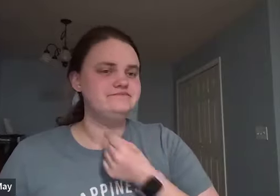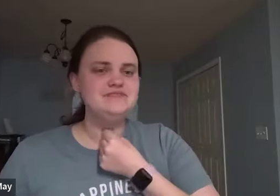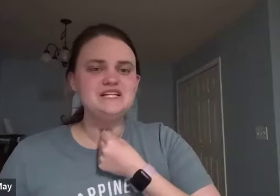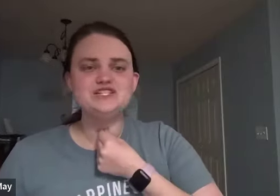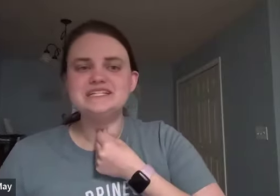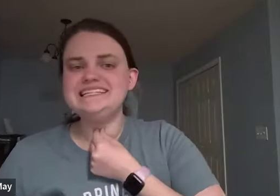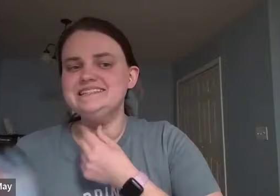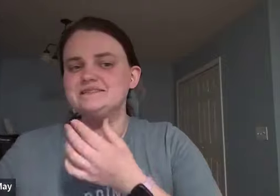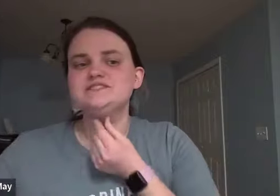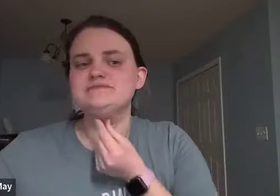turkey.